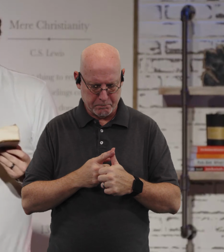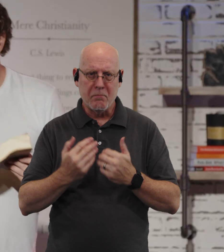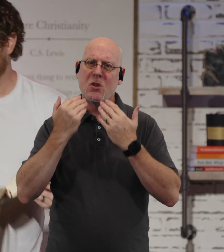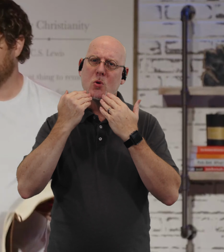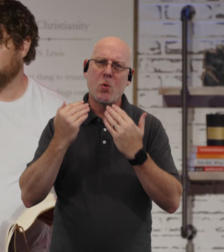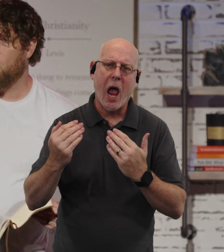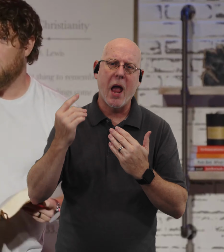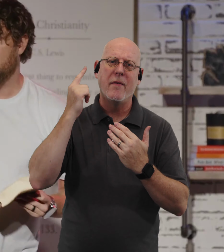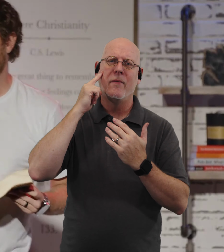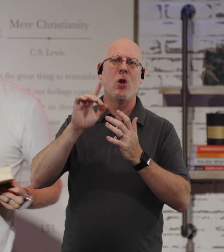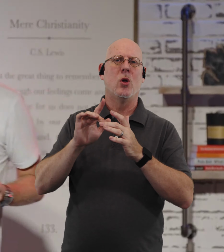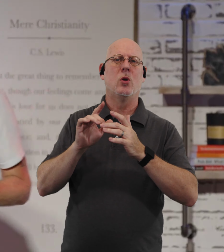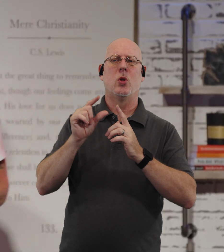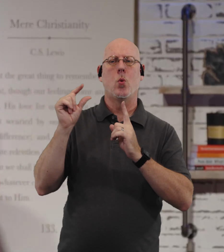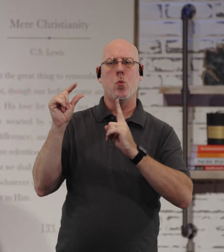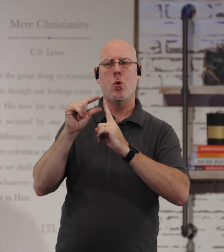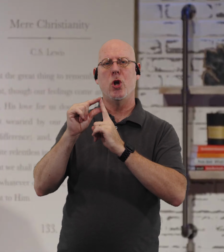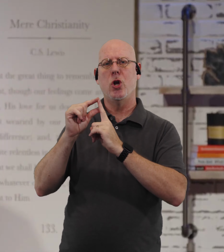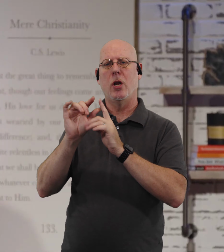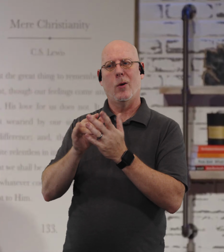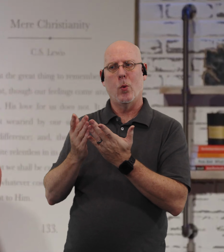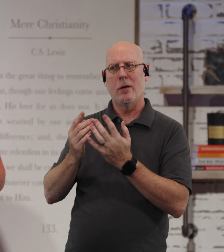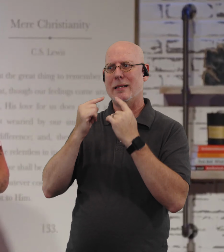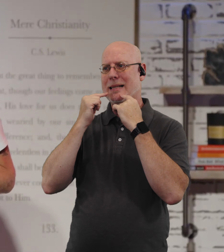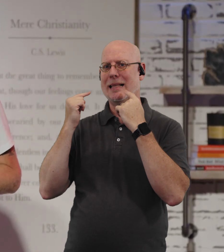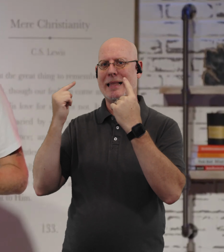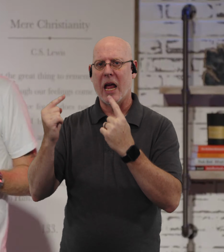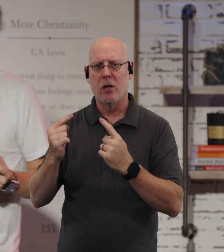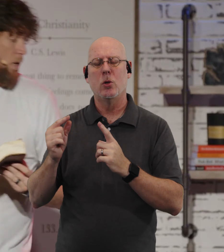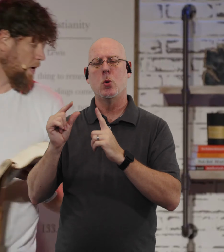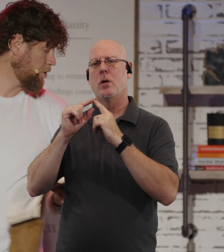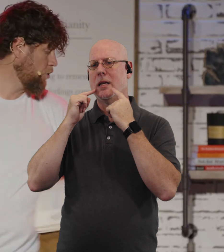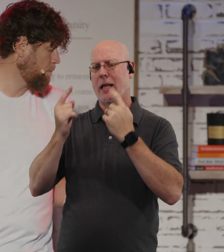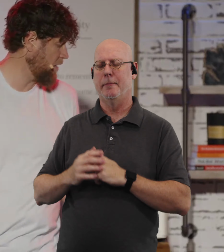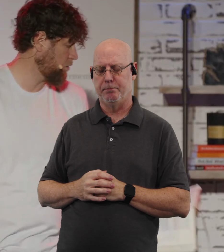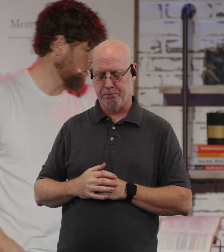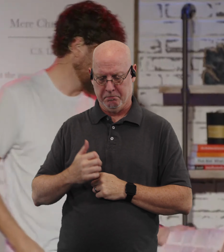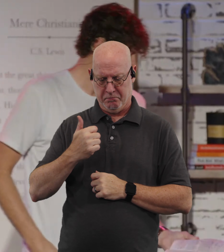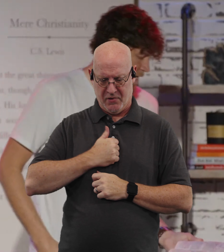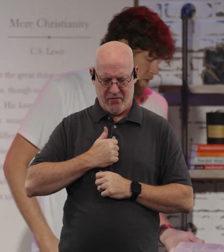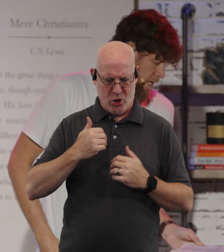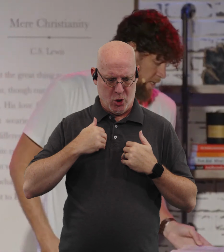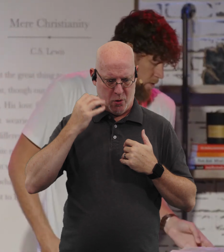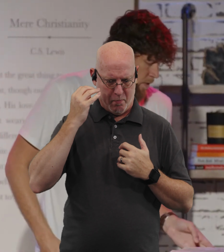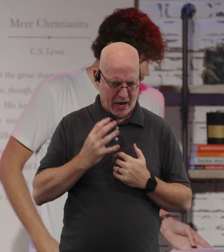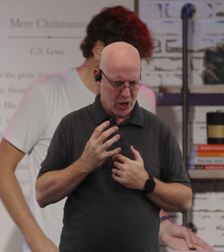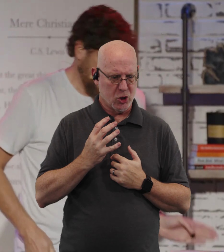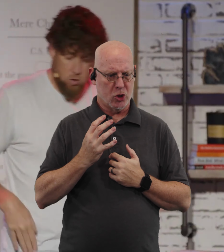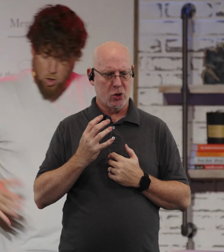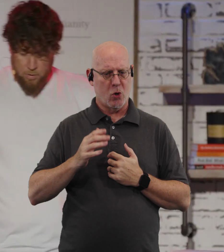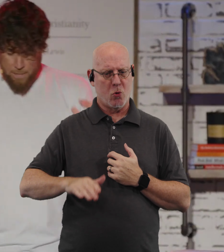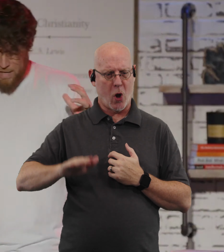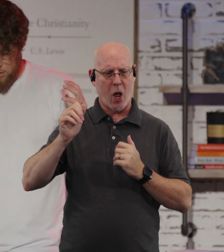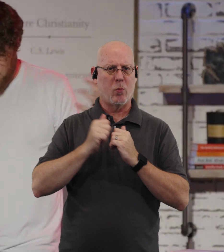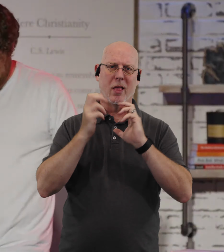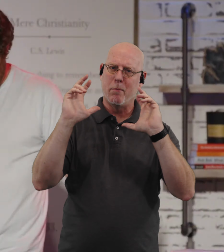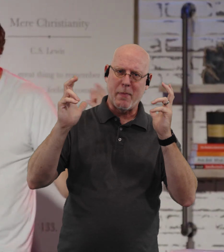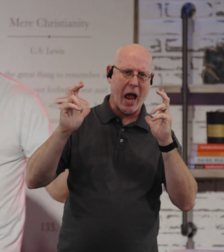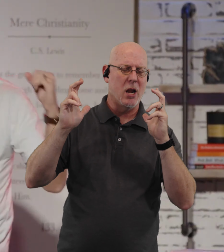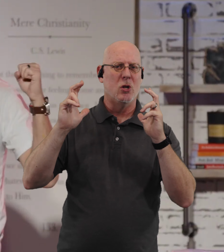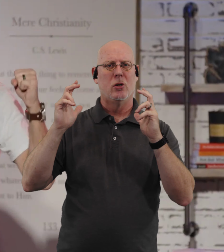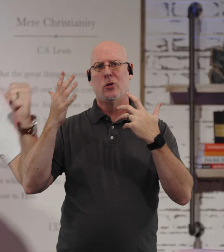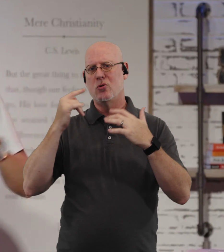is grateful for the word declared. The word declared. When I was a youth pastor in Dunedin, I had grown up with a basketball in